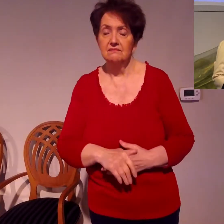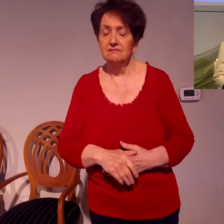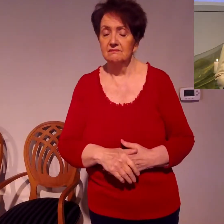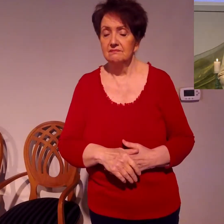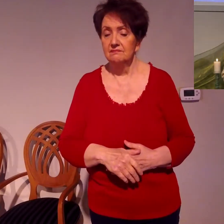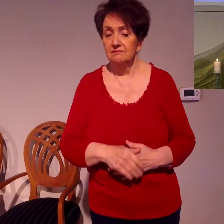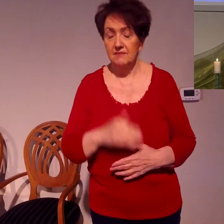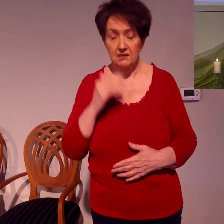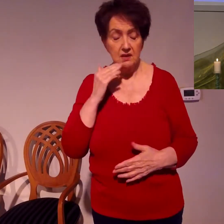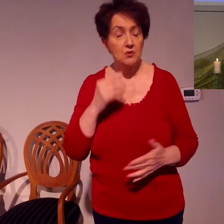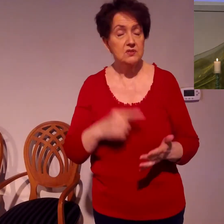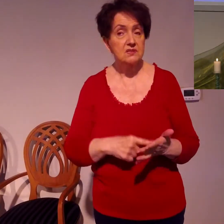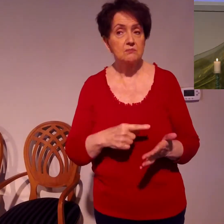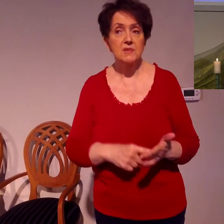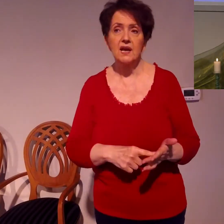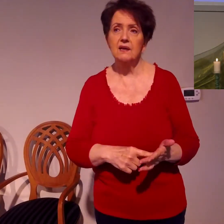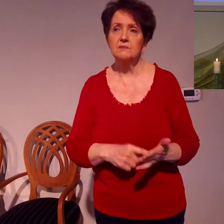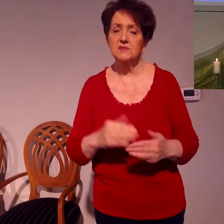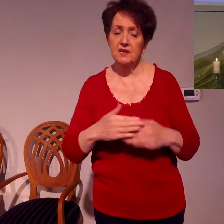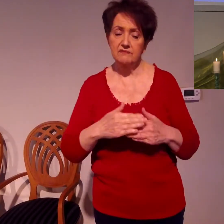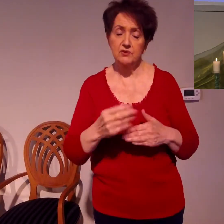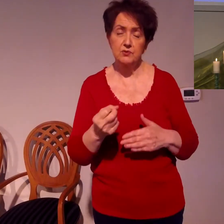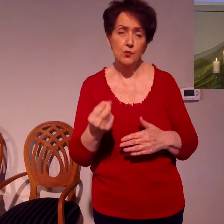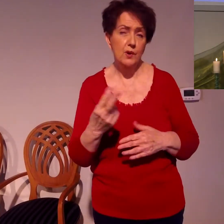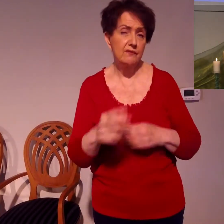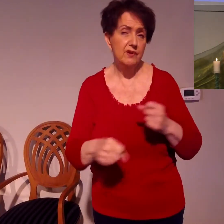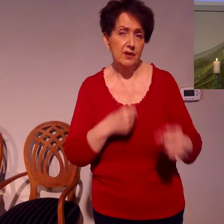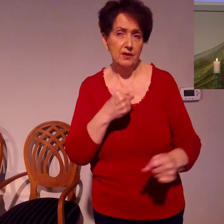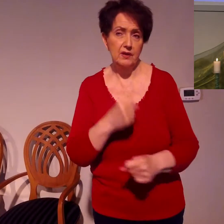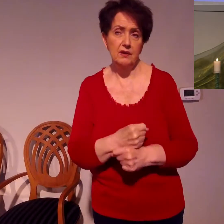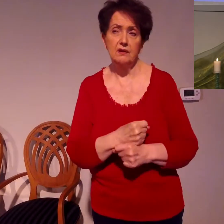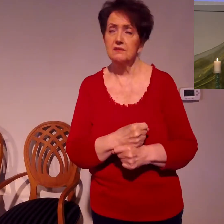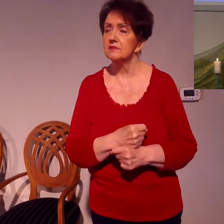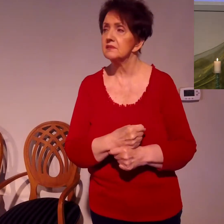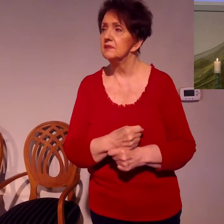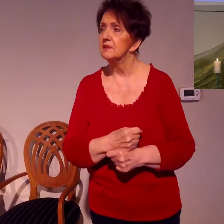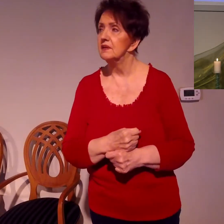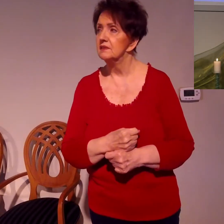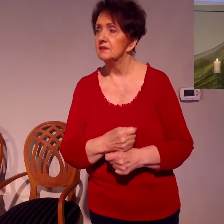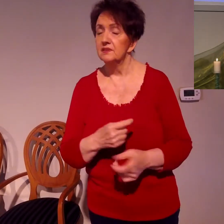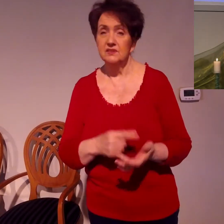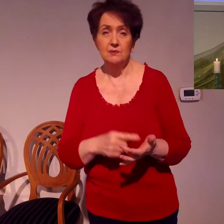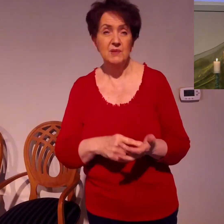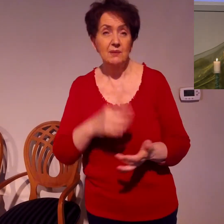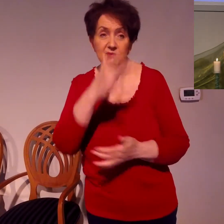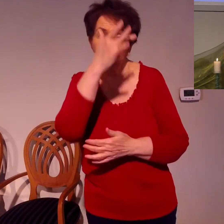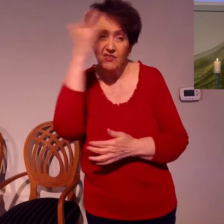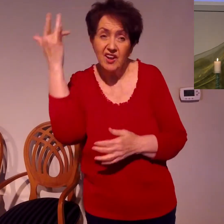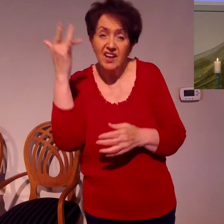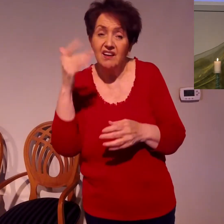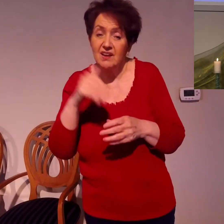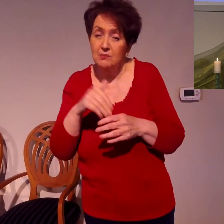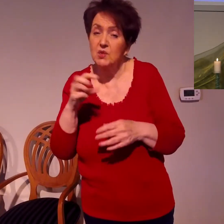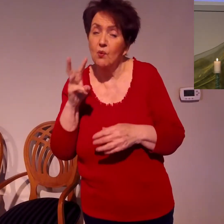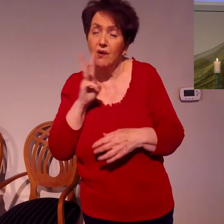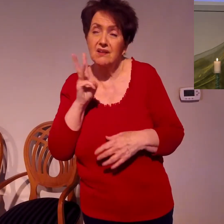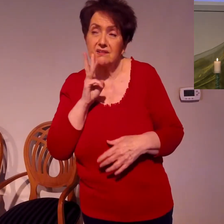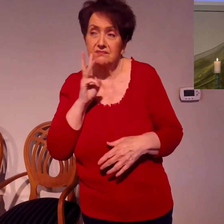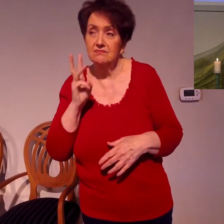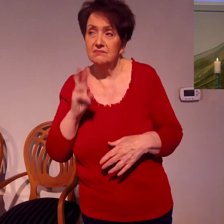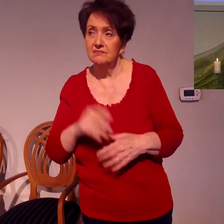me after 12 years, but I sometimes forget I'm in the water.